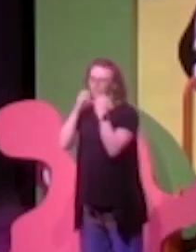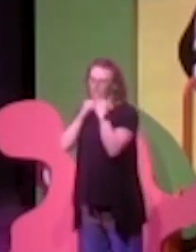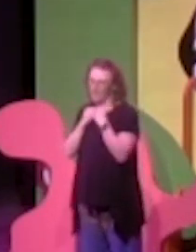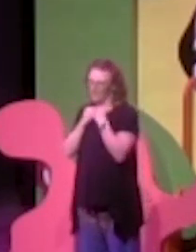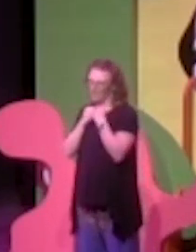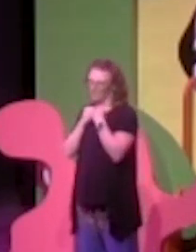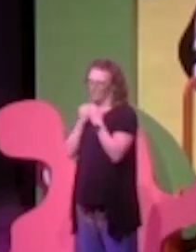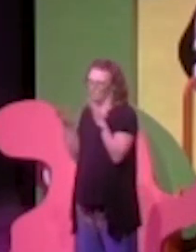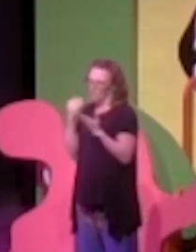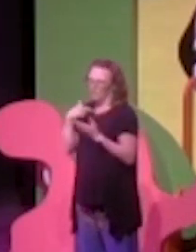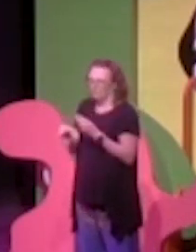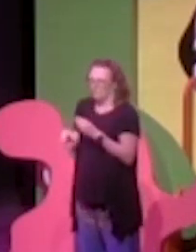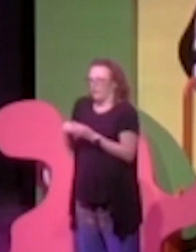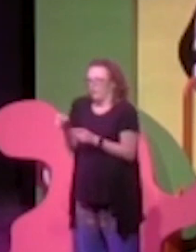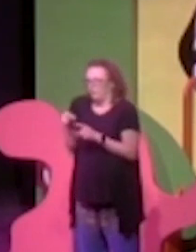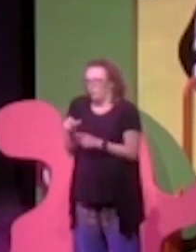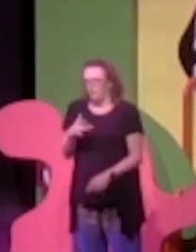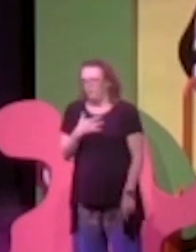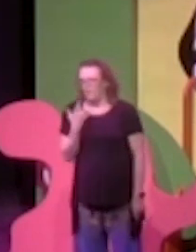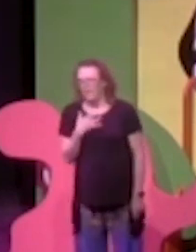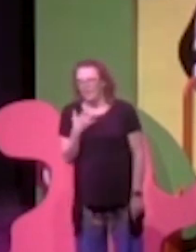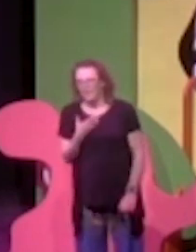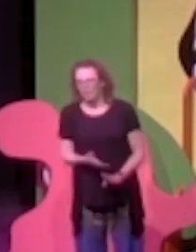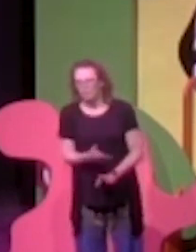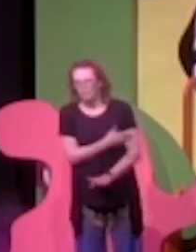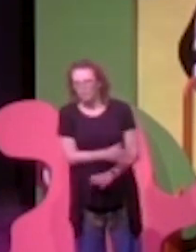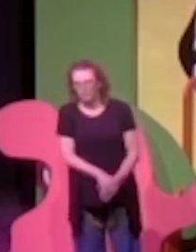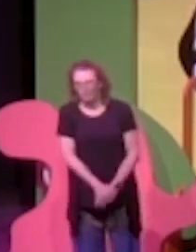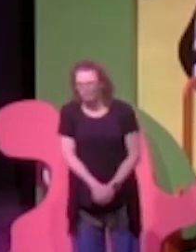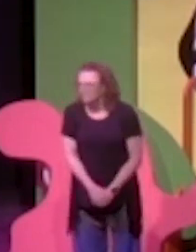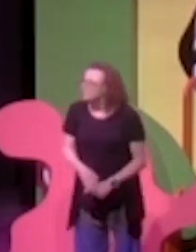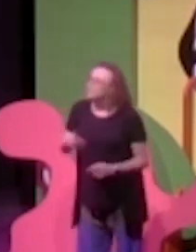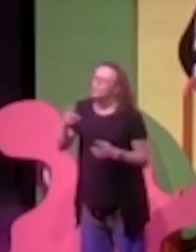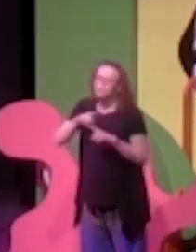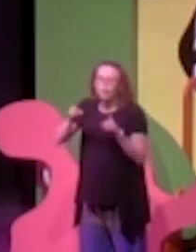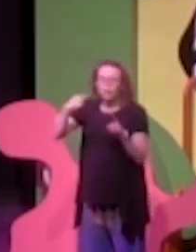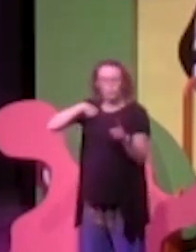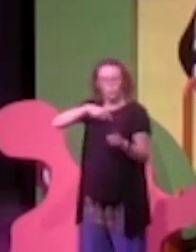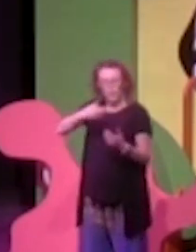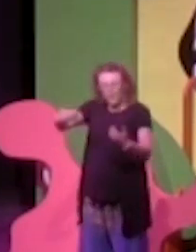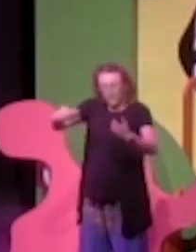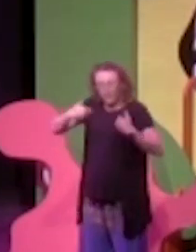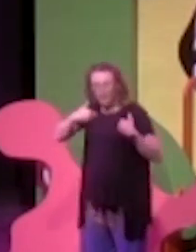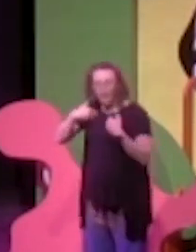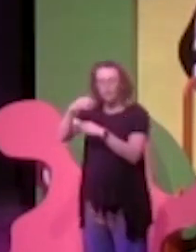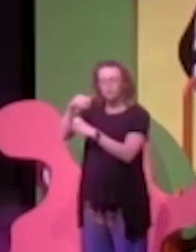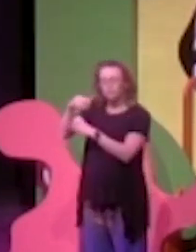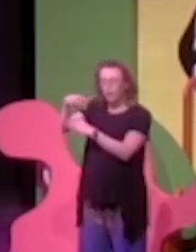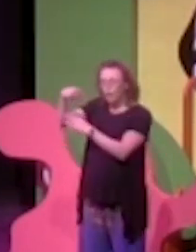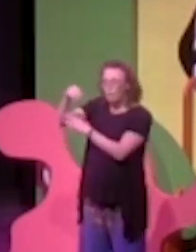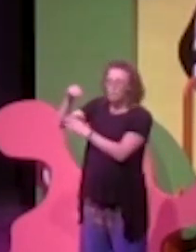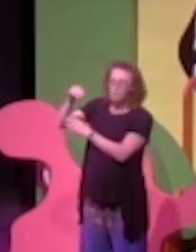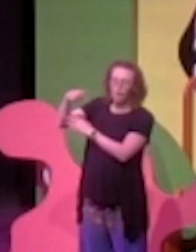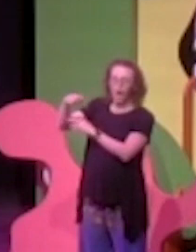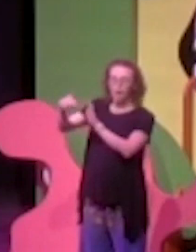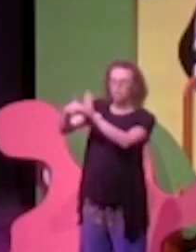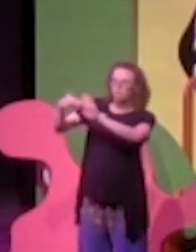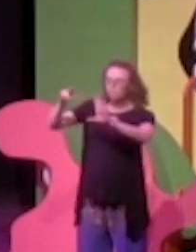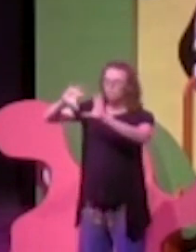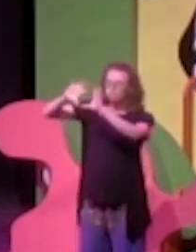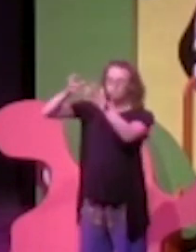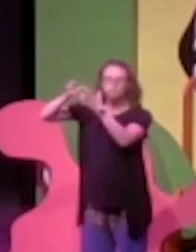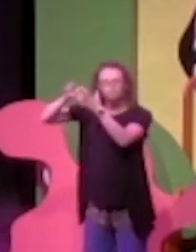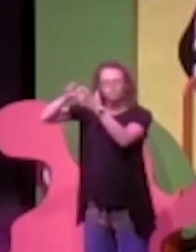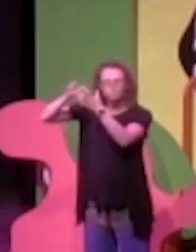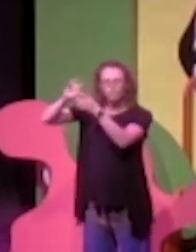That's right. There's a pop culture artist celebrity world that we worship, right? Yep, and right. Then the much broader range